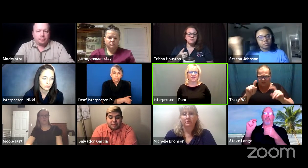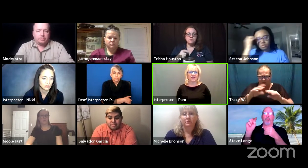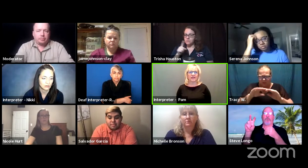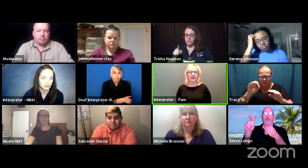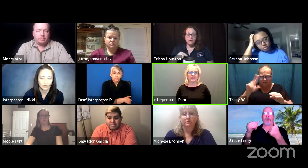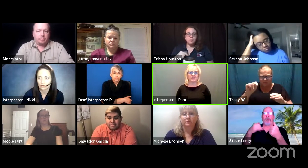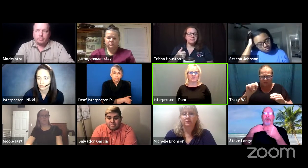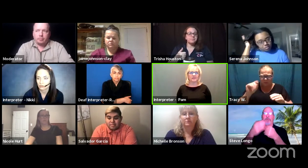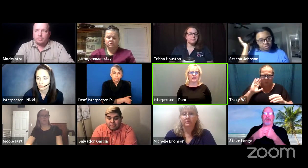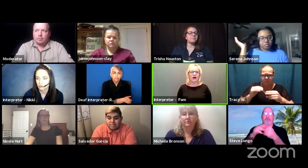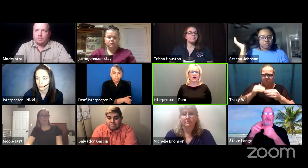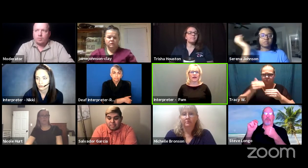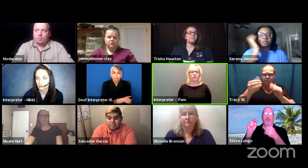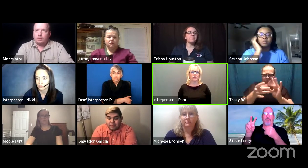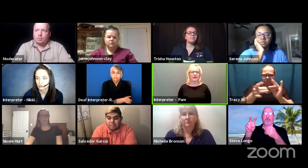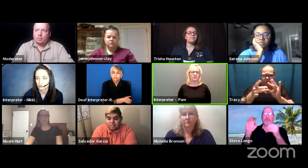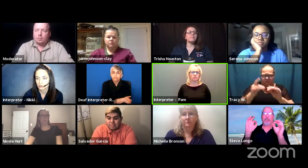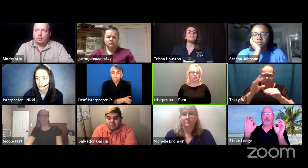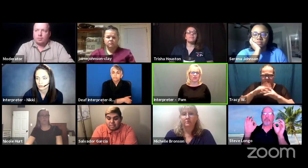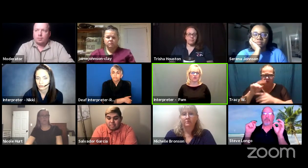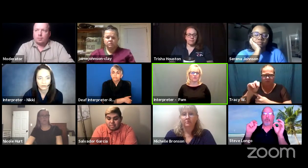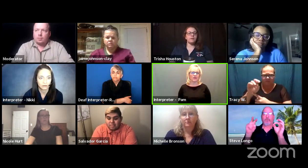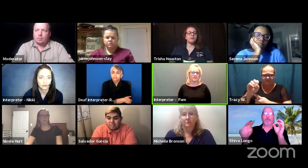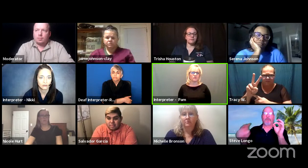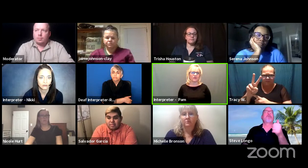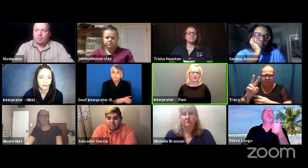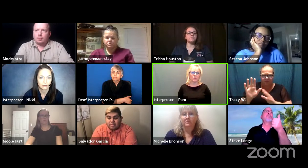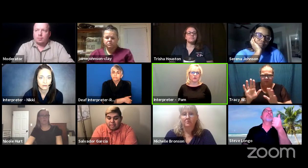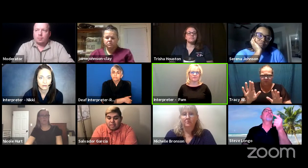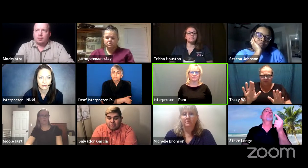Seeing none, I will now share the month of November.